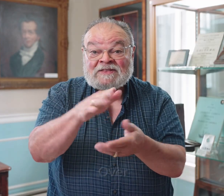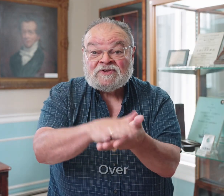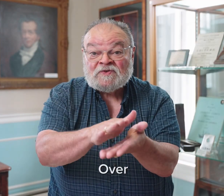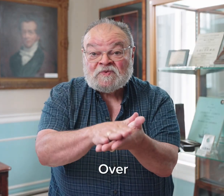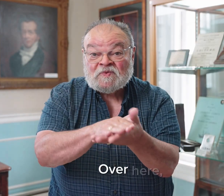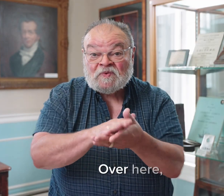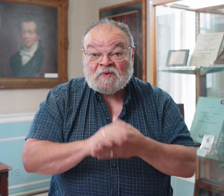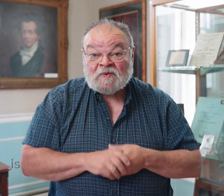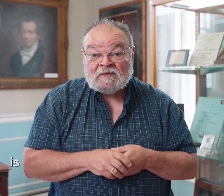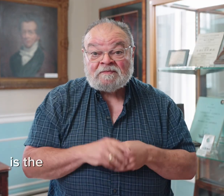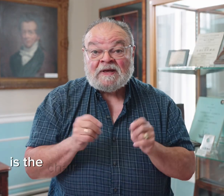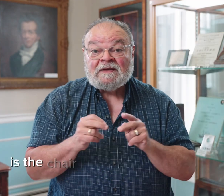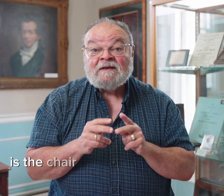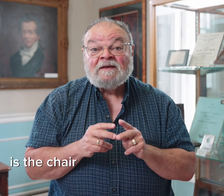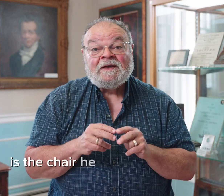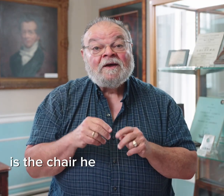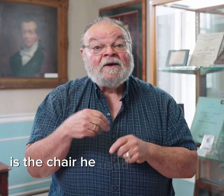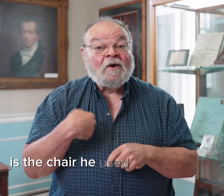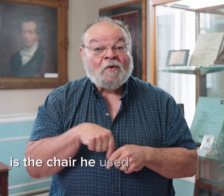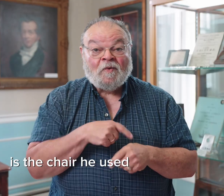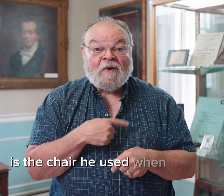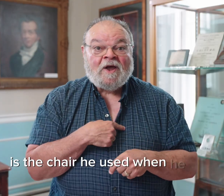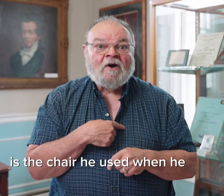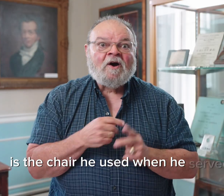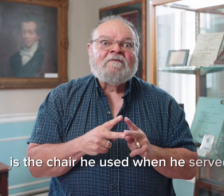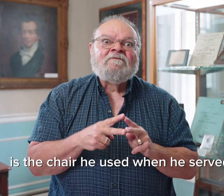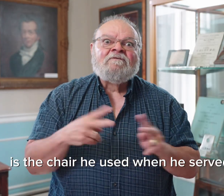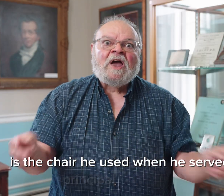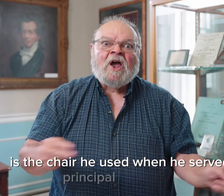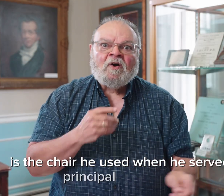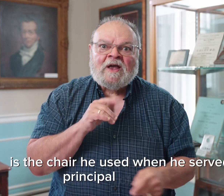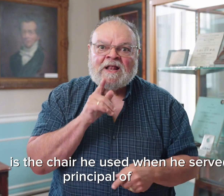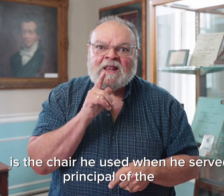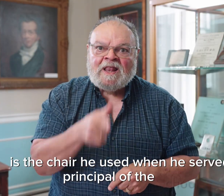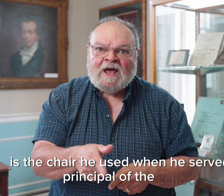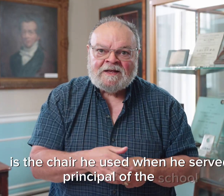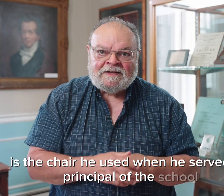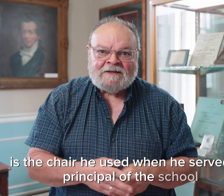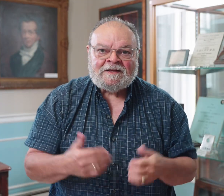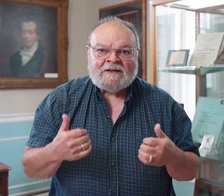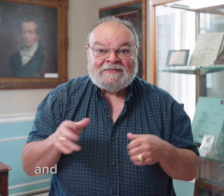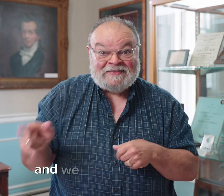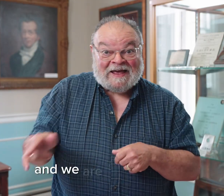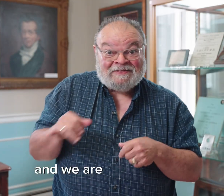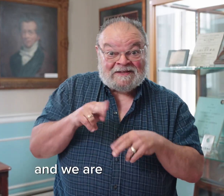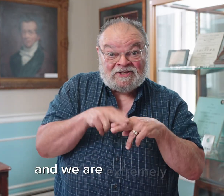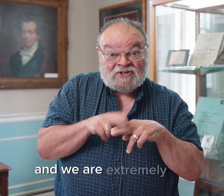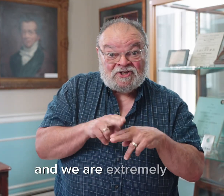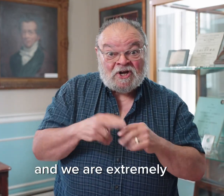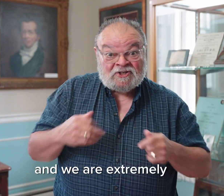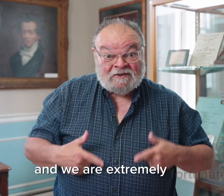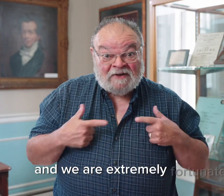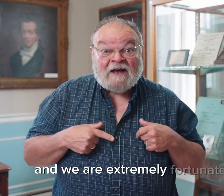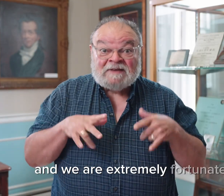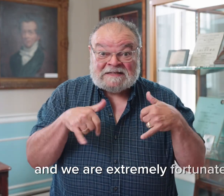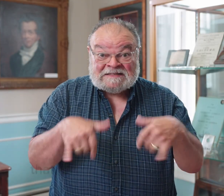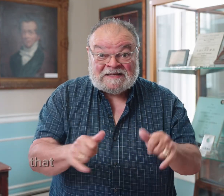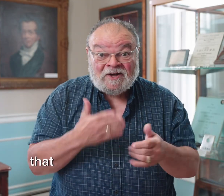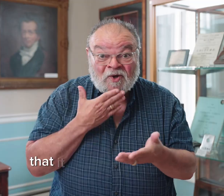Over here is the chair he used when he served as principal of the school, and we are extremely fortunate that it